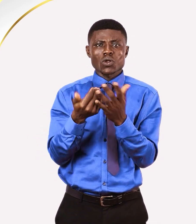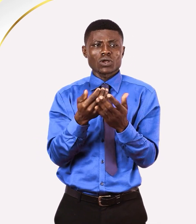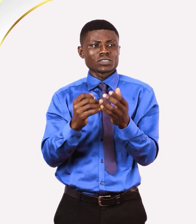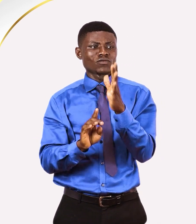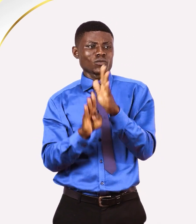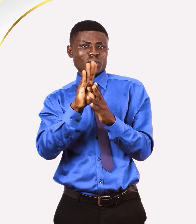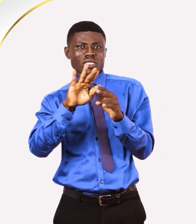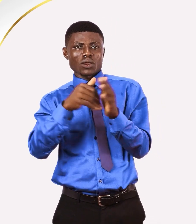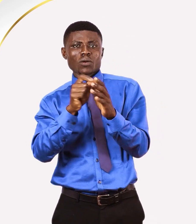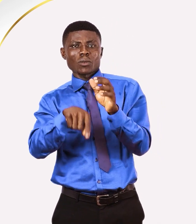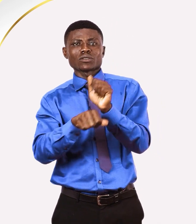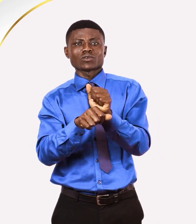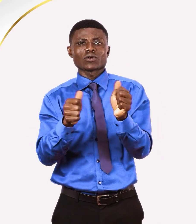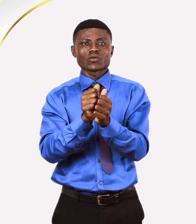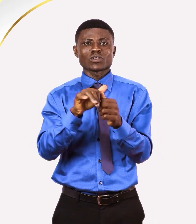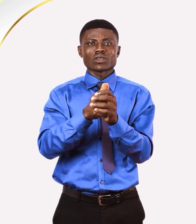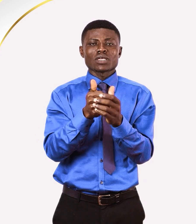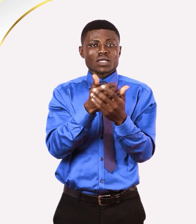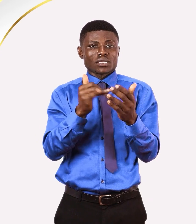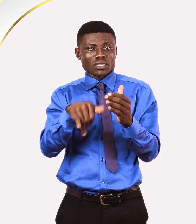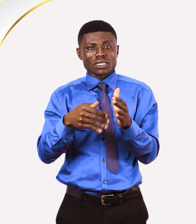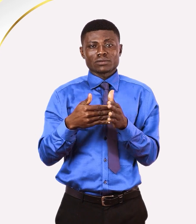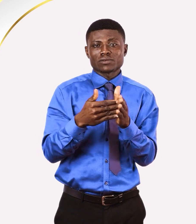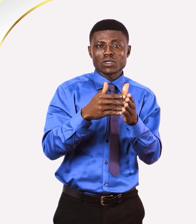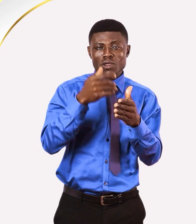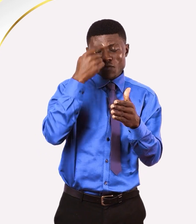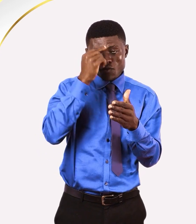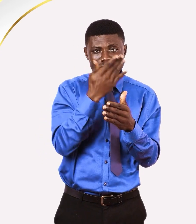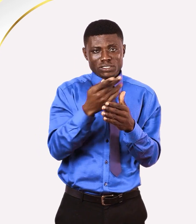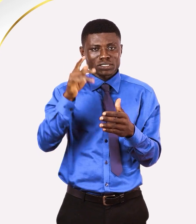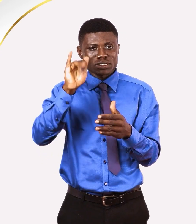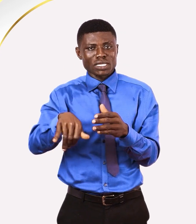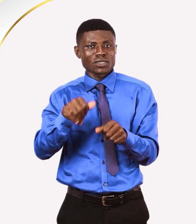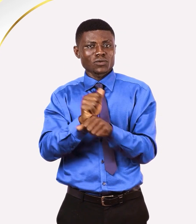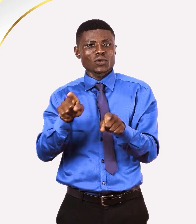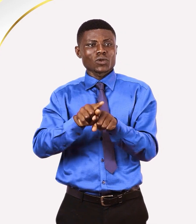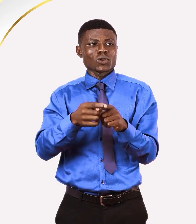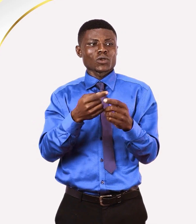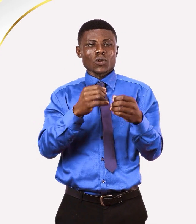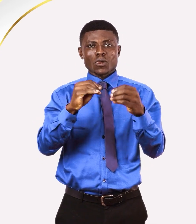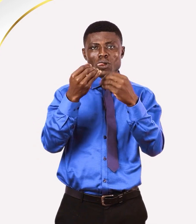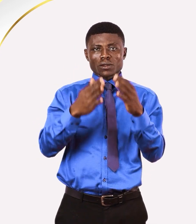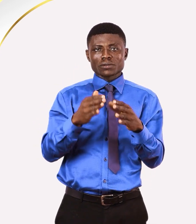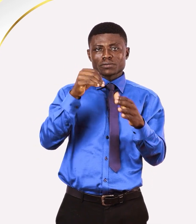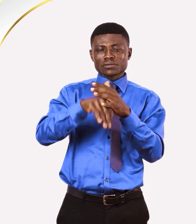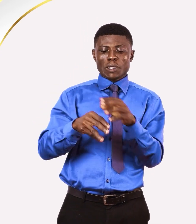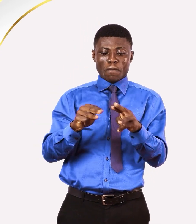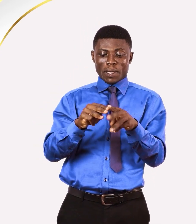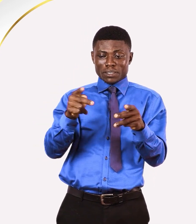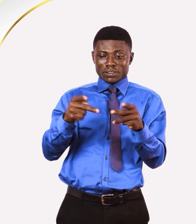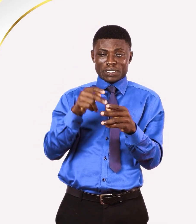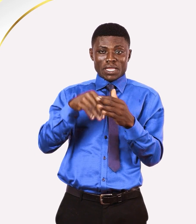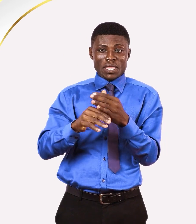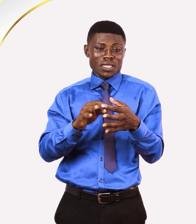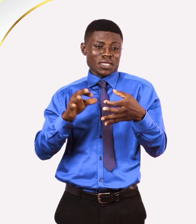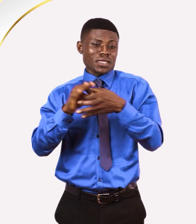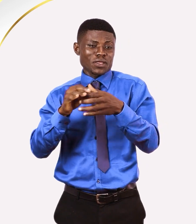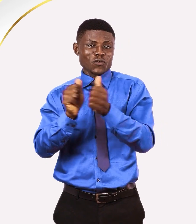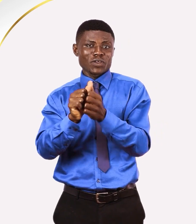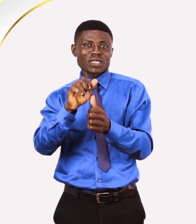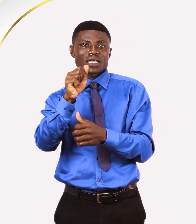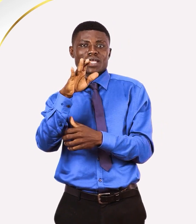development of policies, directives, and guidelines for products and operators in the market in line